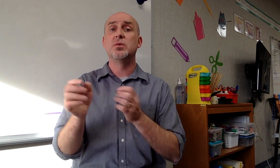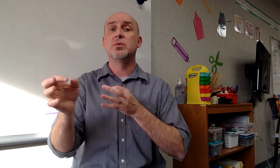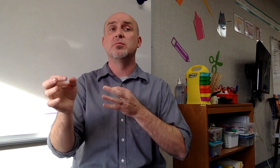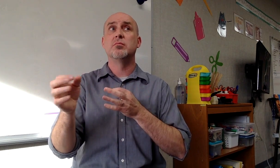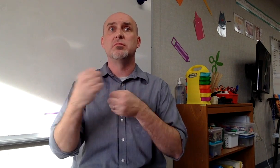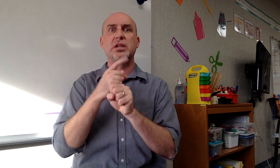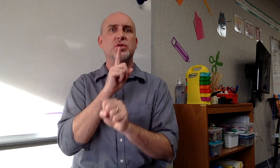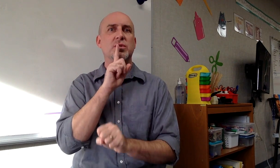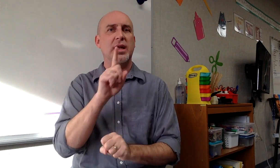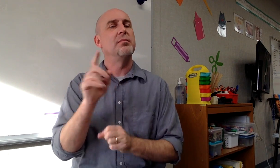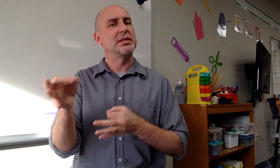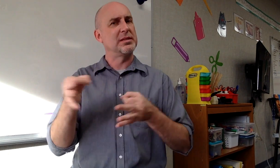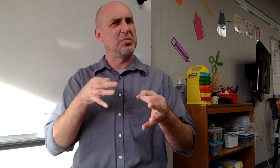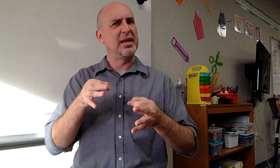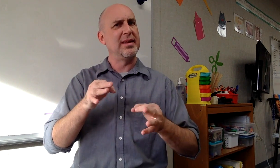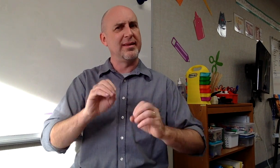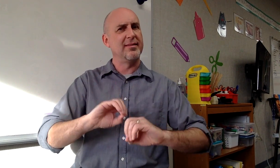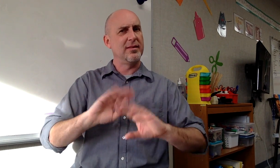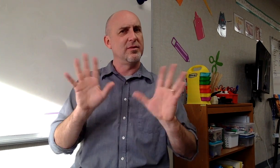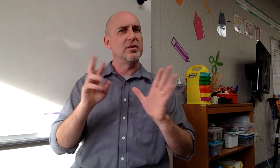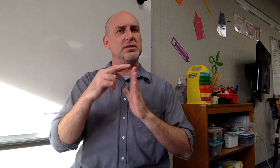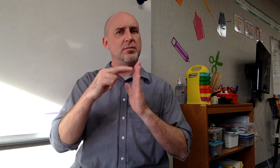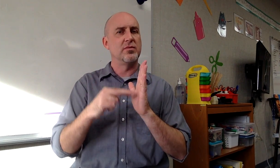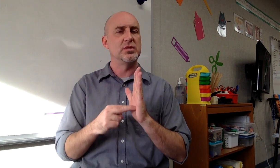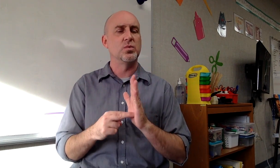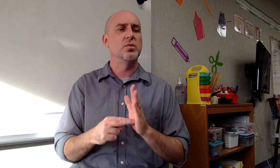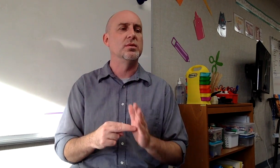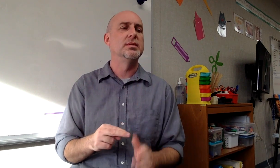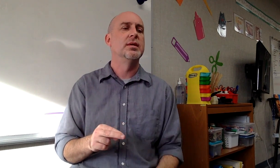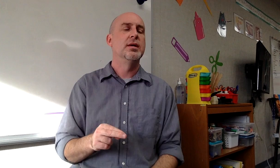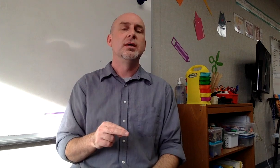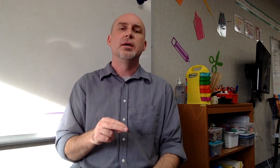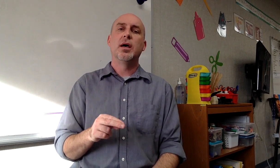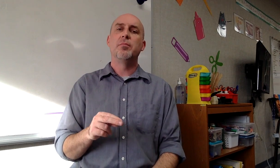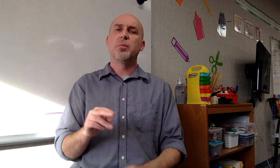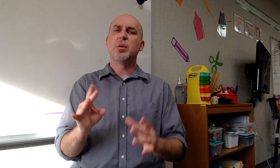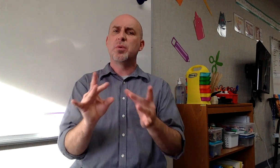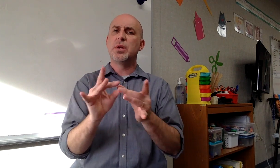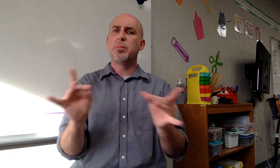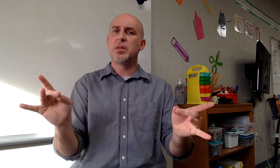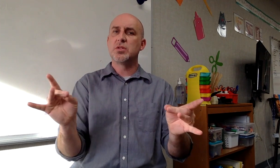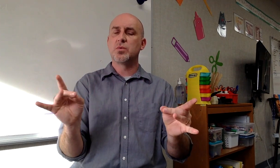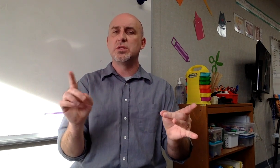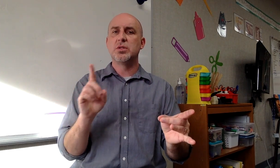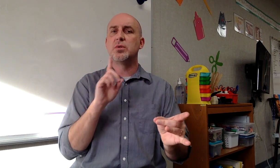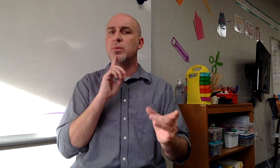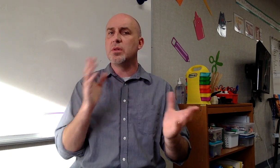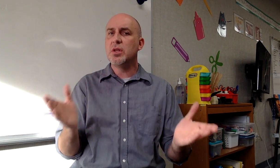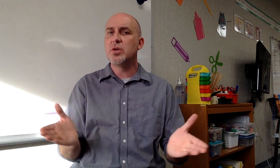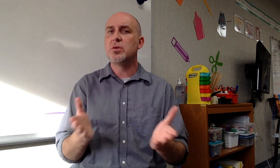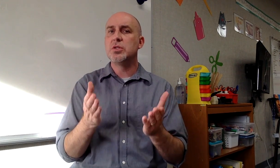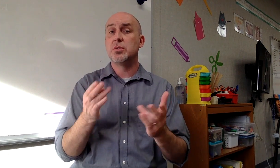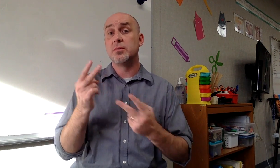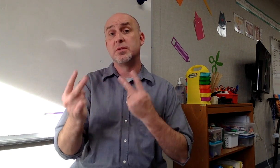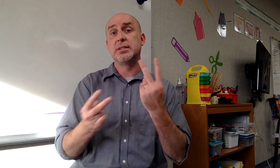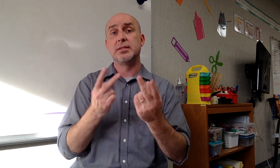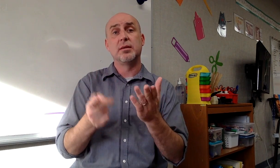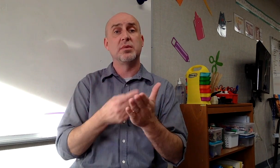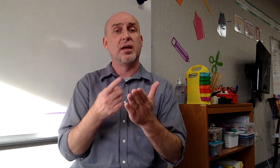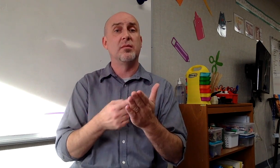to make sure that I'm explaining clearly some of these rules. I'm going to put it up on the screen too, and I really encourage you to visit sometime and